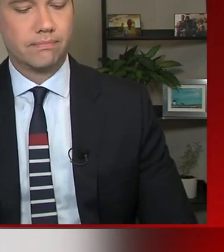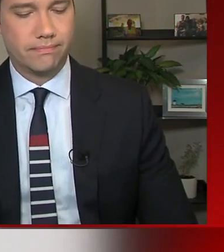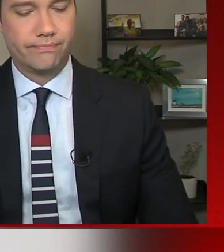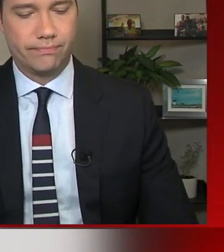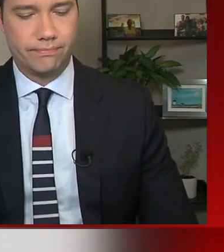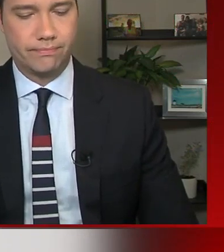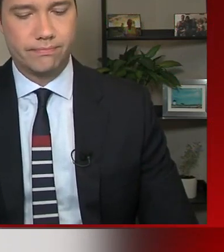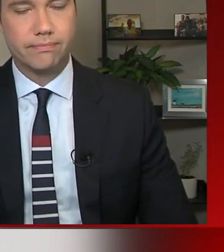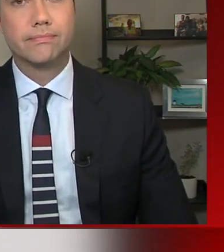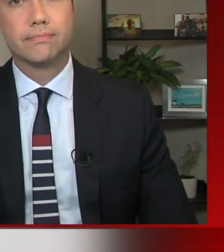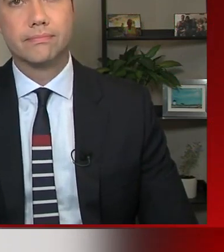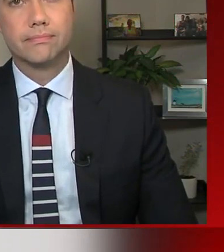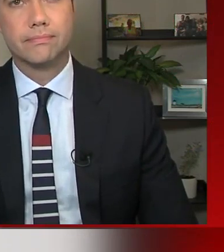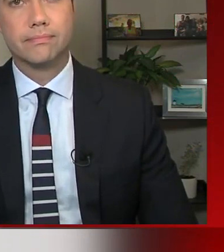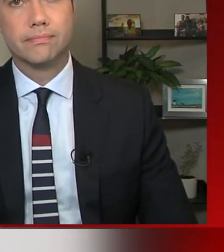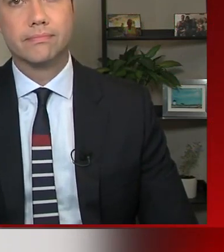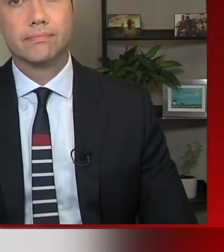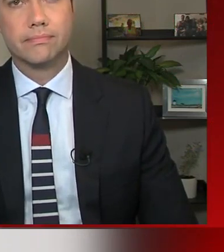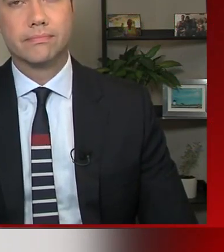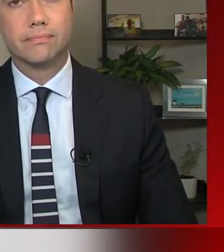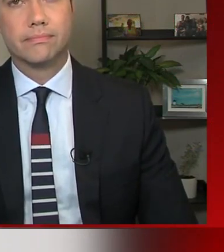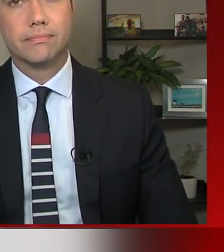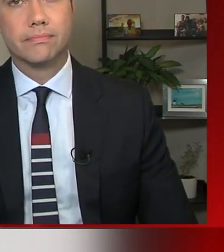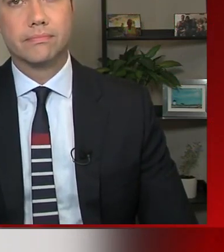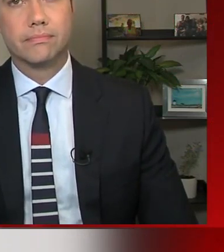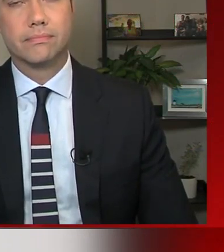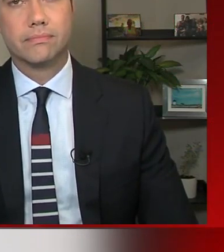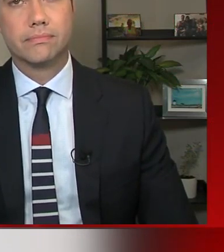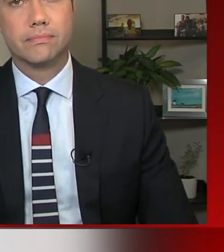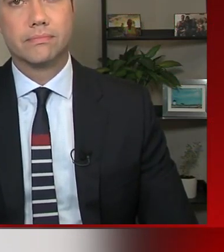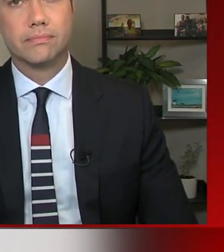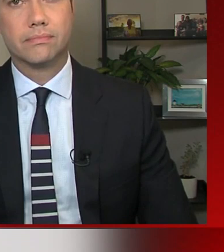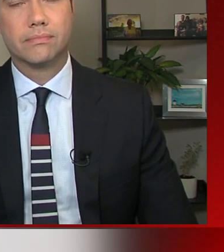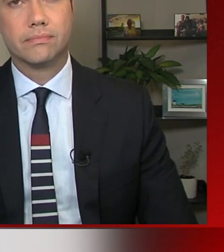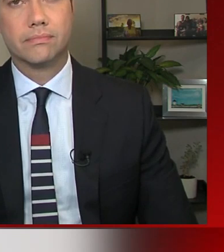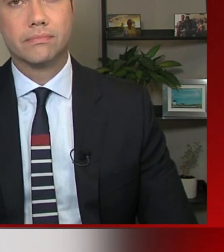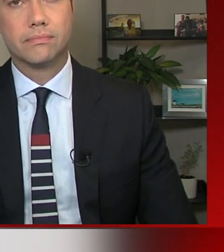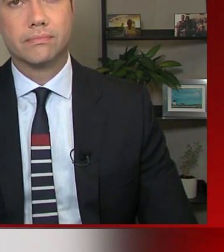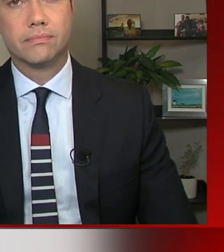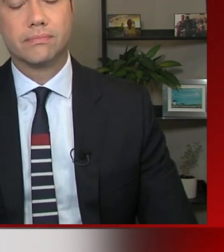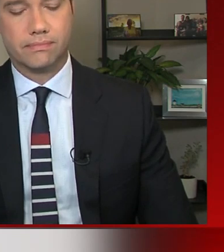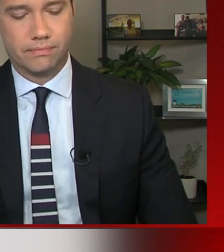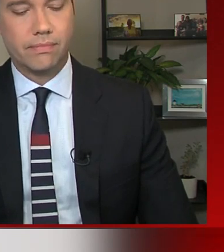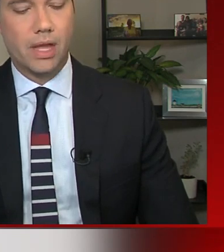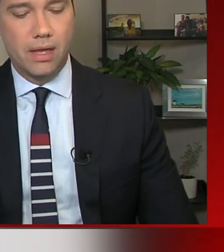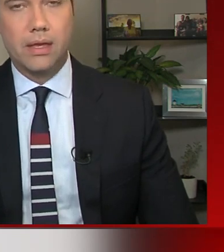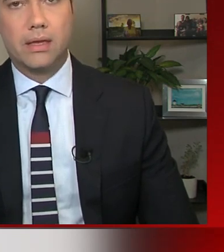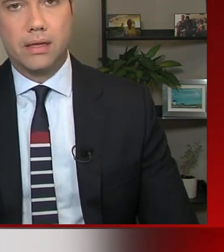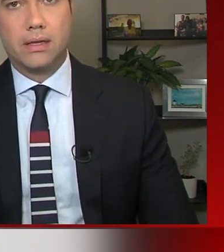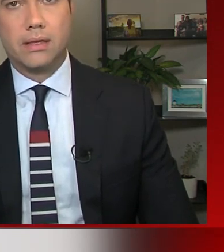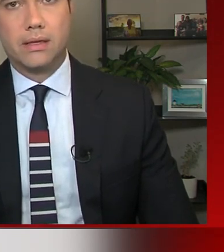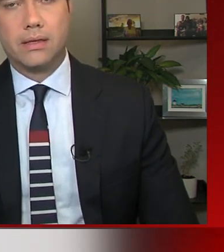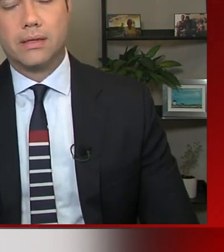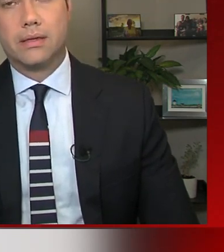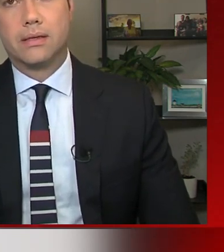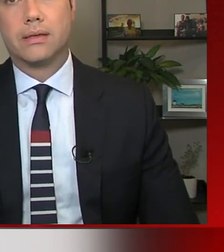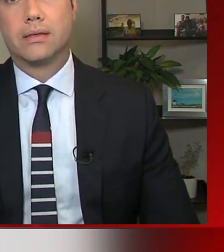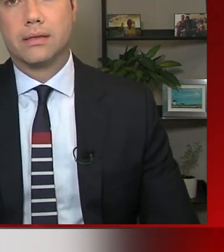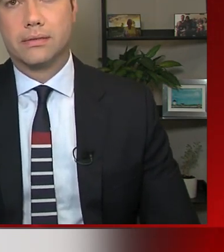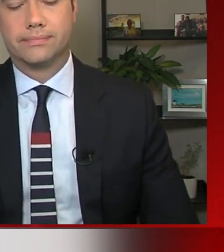Tonight, Lafayette Mayor-President Josh Guillory says Acadiana needs to continue to social distance and use good hygiene to stop the spread